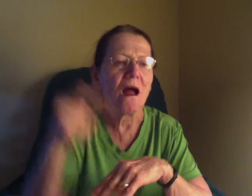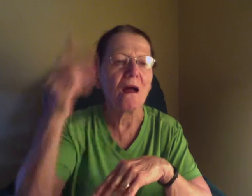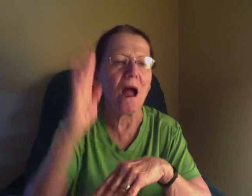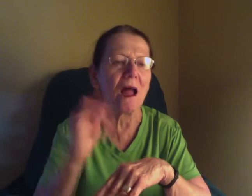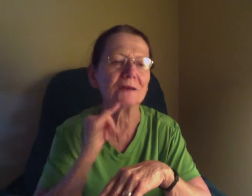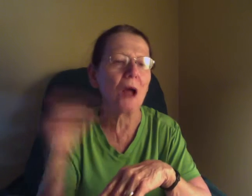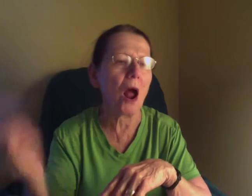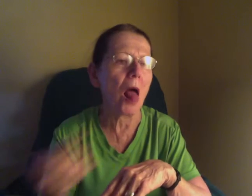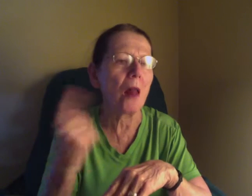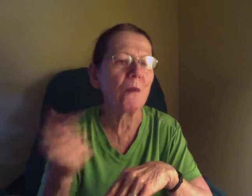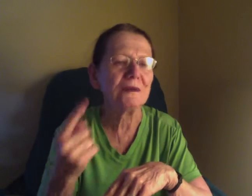I'm